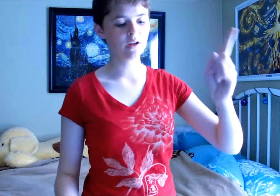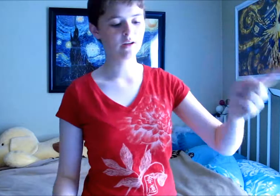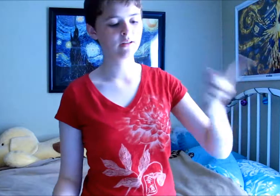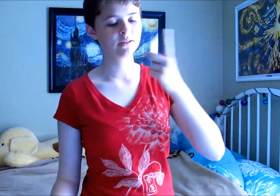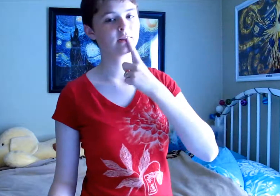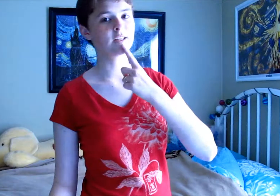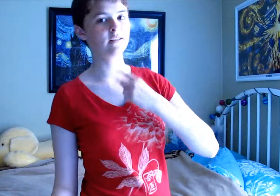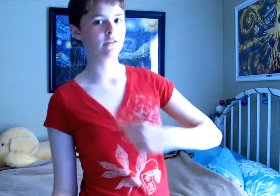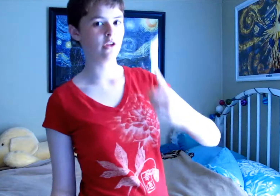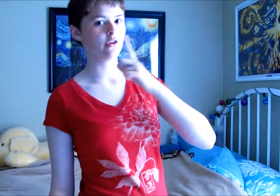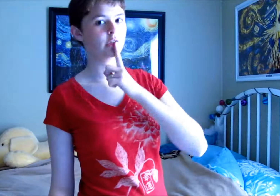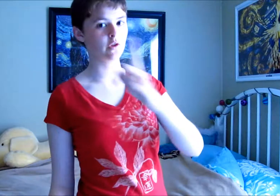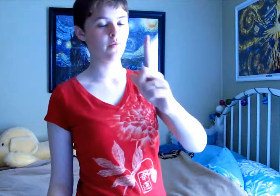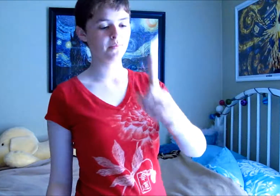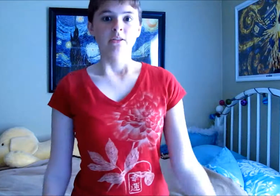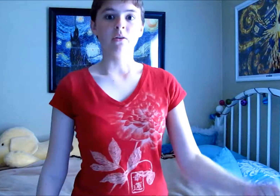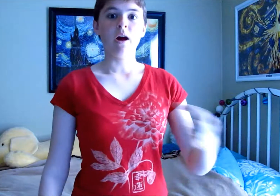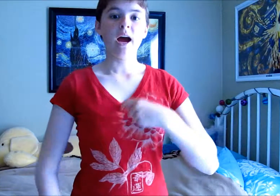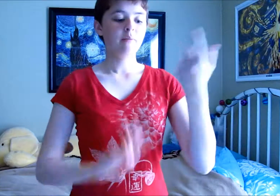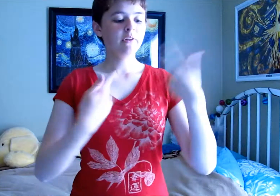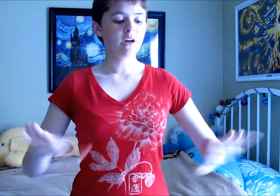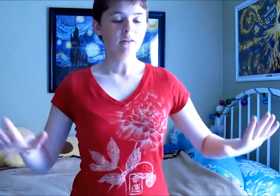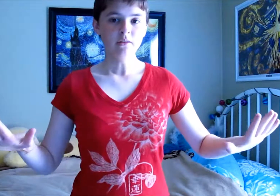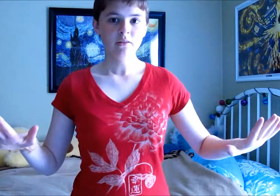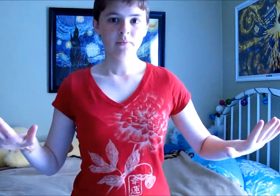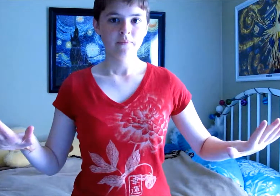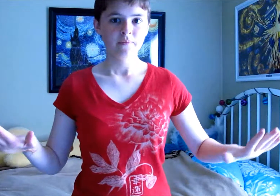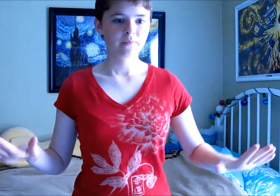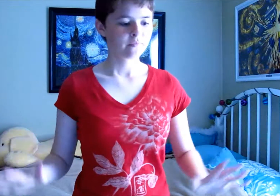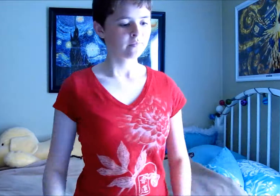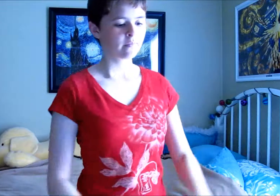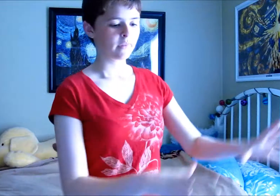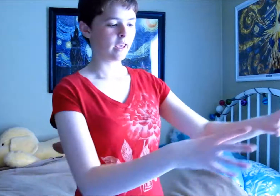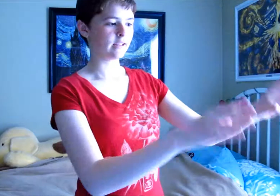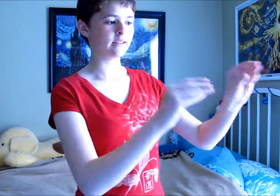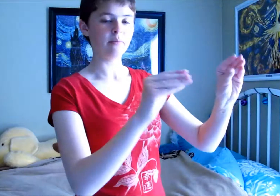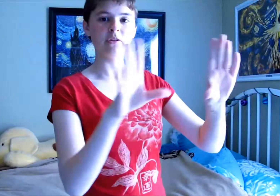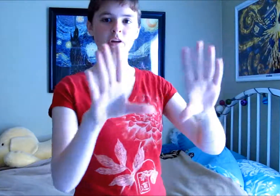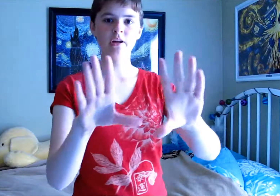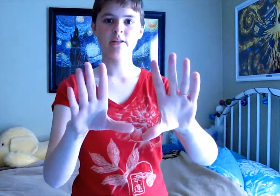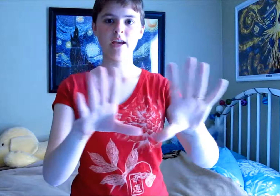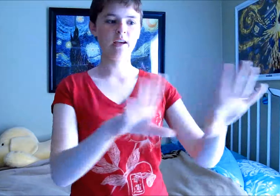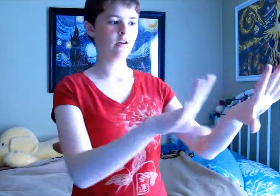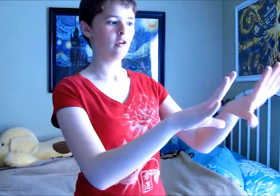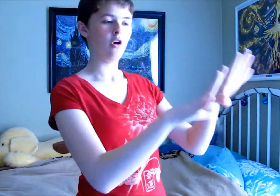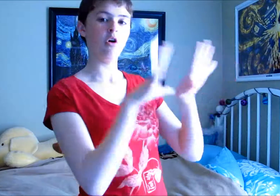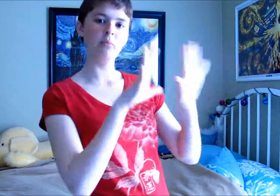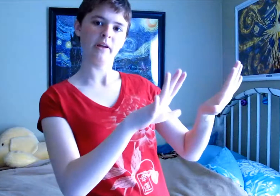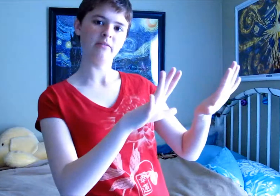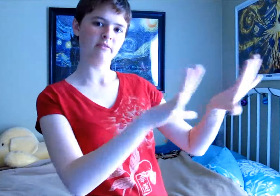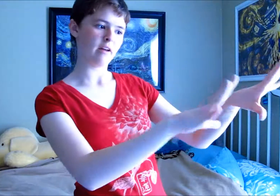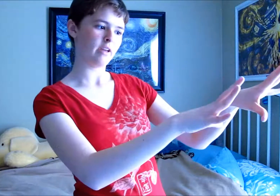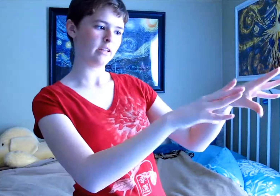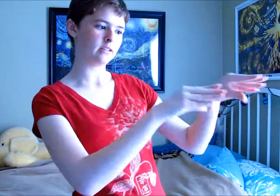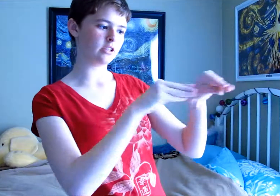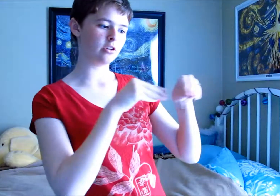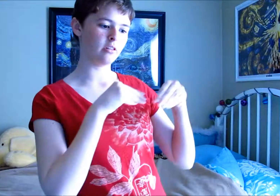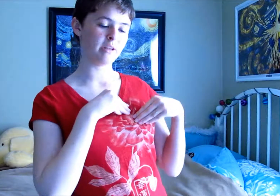someone says they're so. So I'm done. Except you're going to take open 5 hands and turn them into